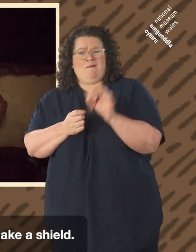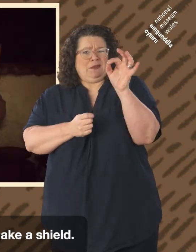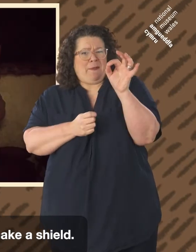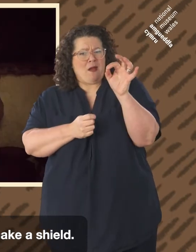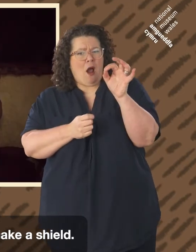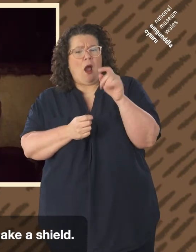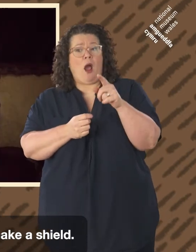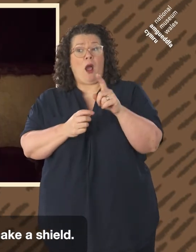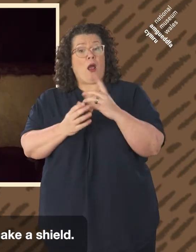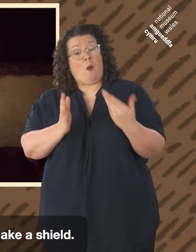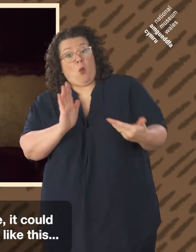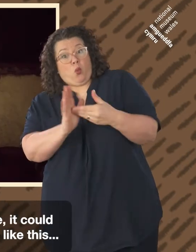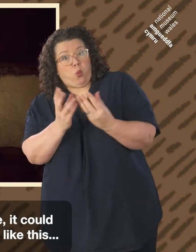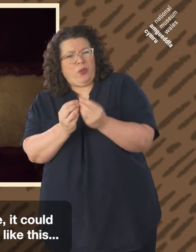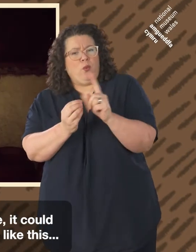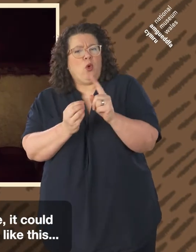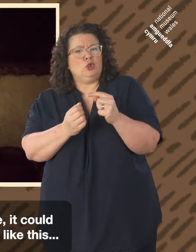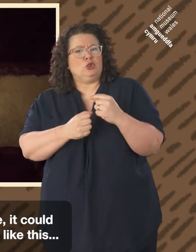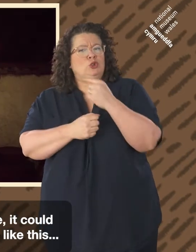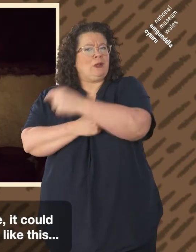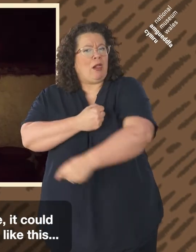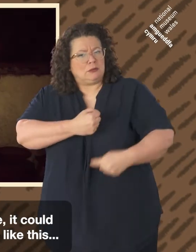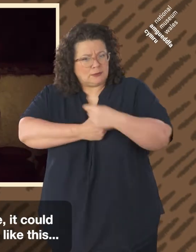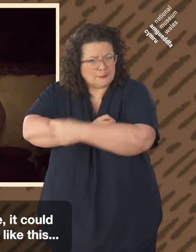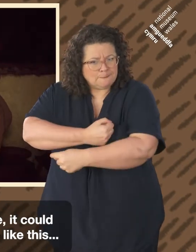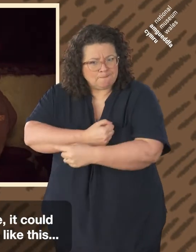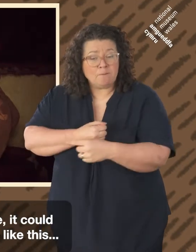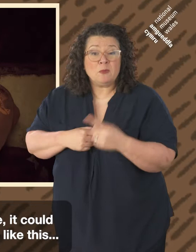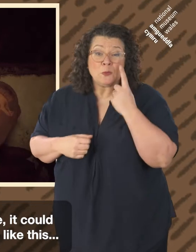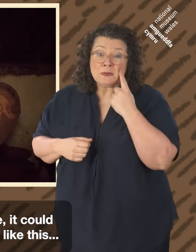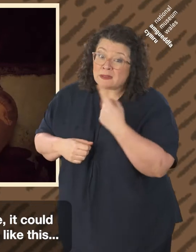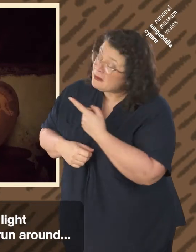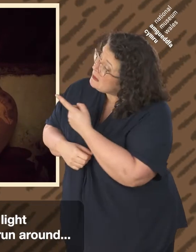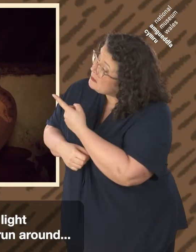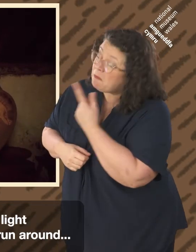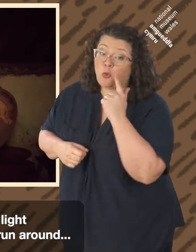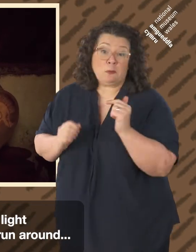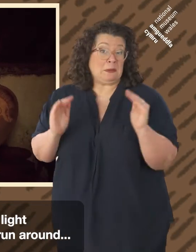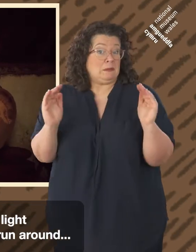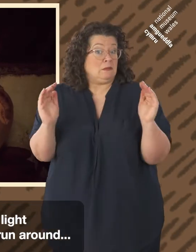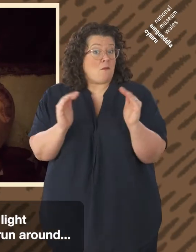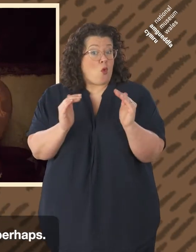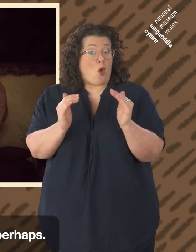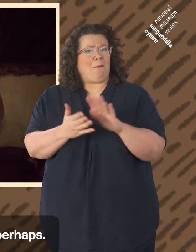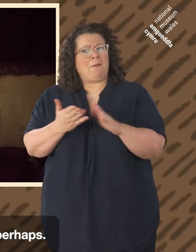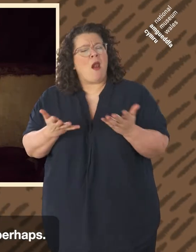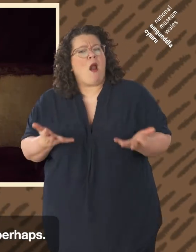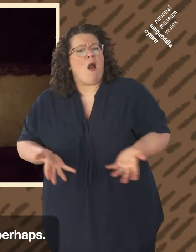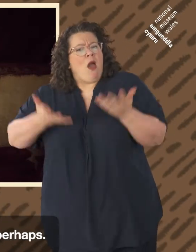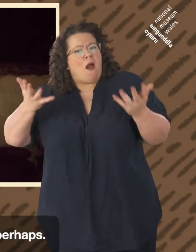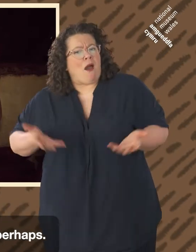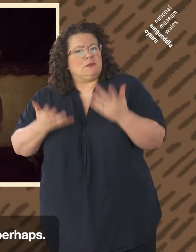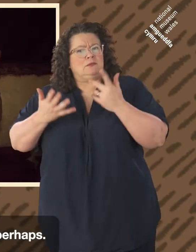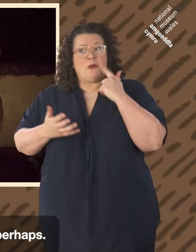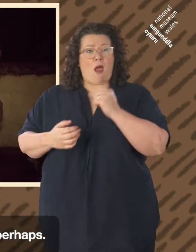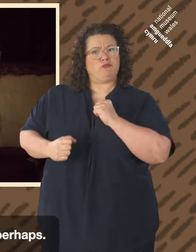also make a shield. Now this shield here, it can be either a small one like this, which is quite light, it means you can run around a little bit faster